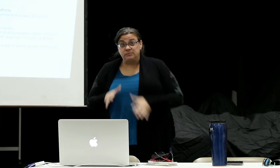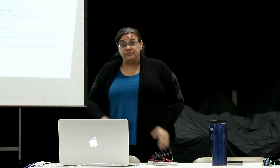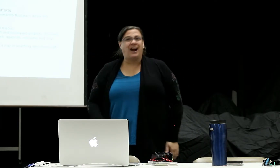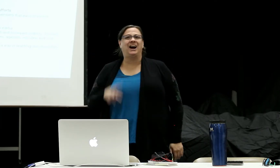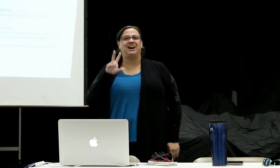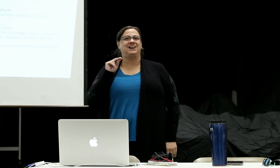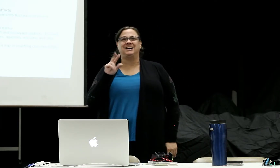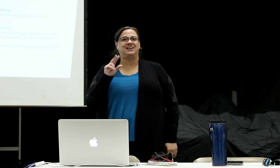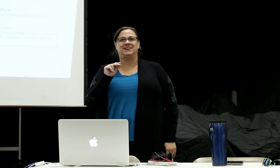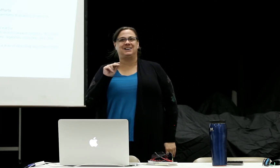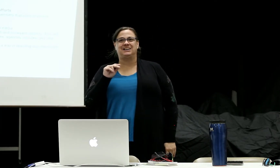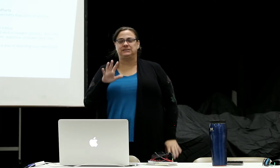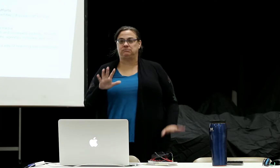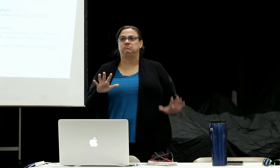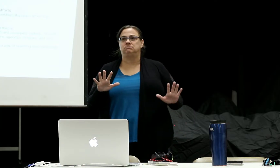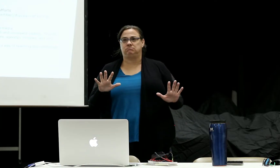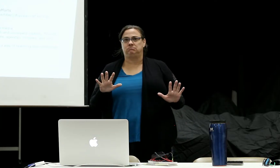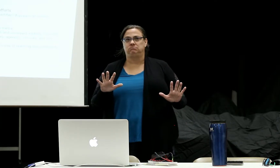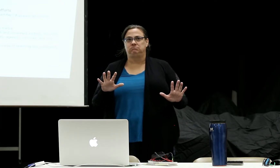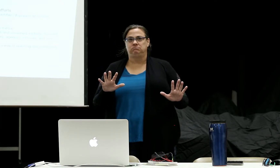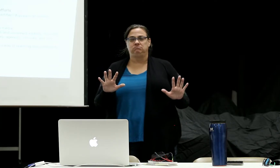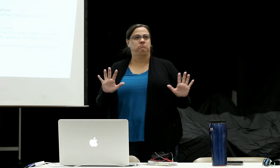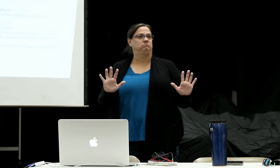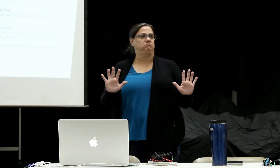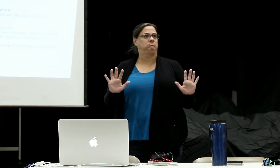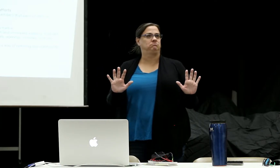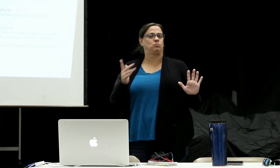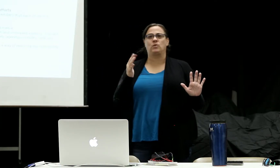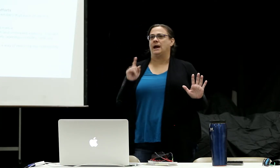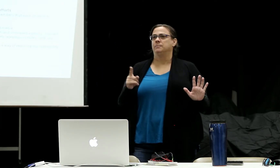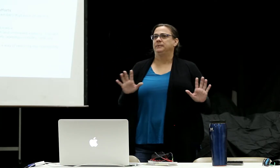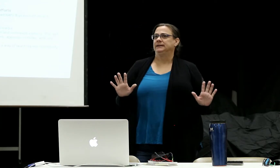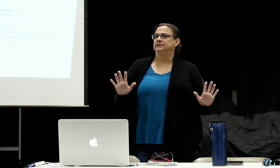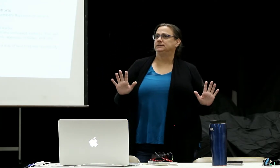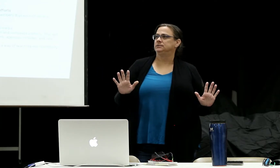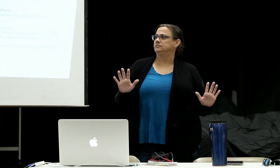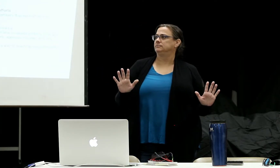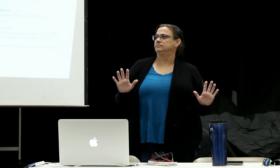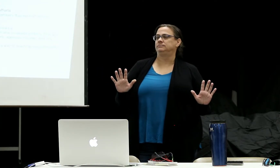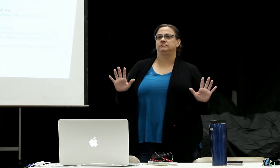I will ask the person, hey, are you certified? And I'm like, no. And I'm like, wait a minute.